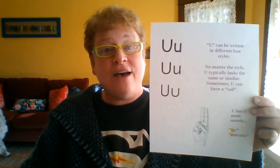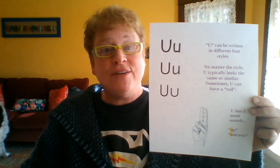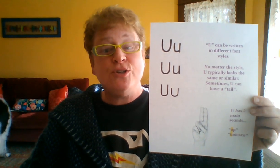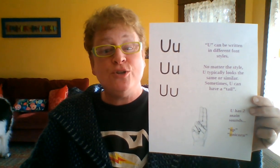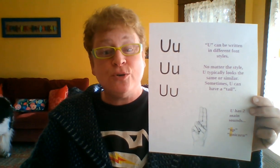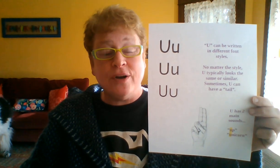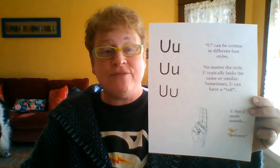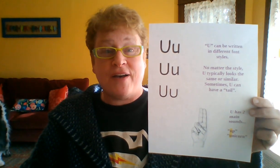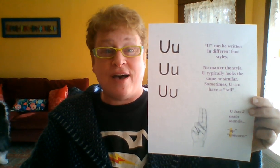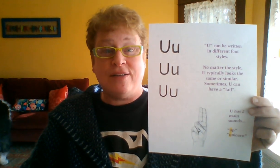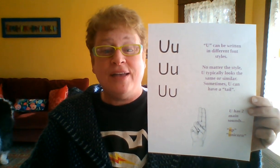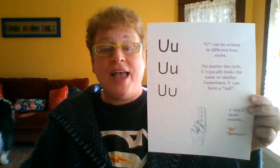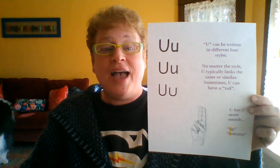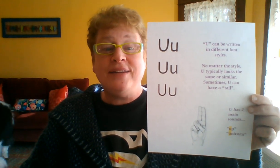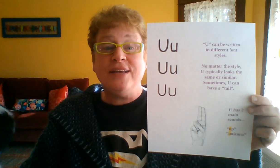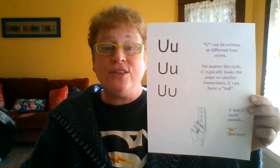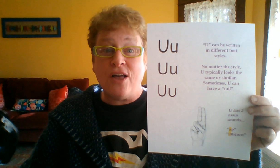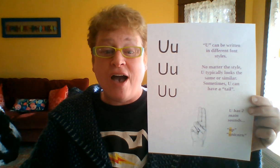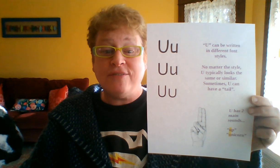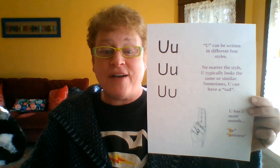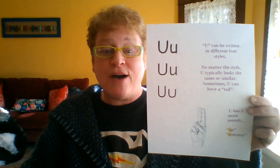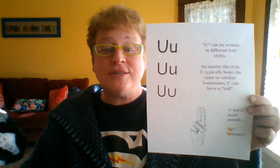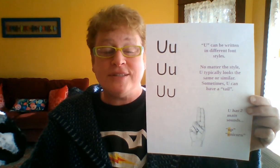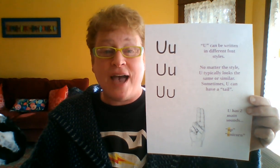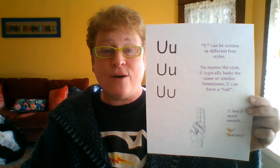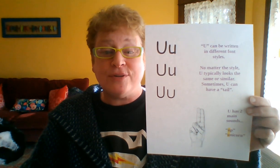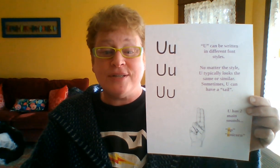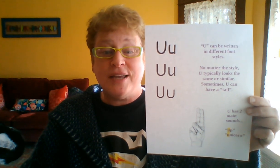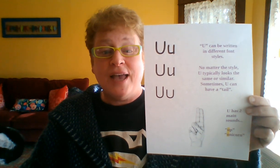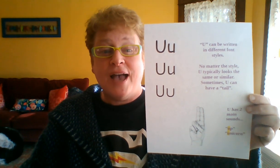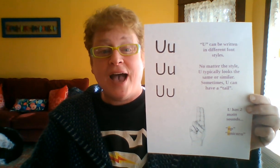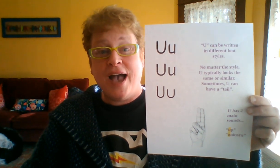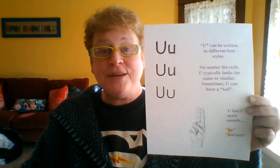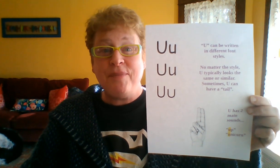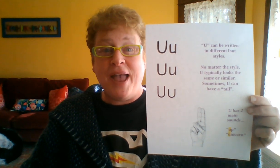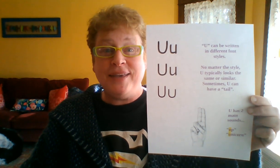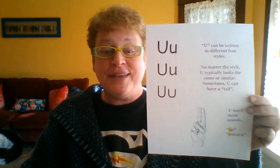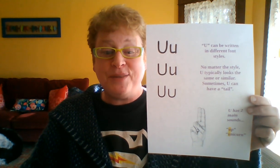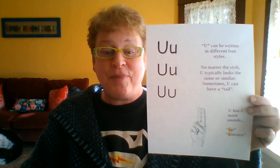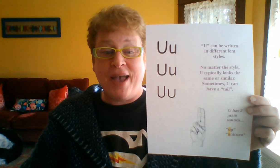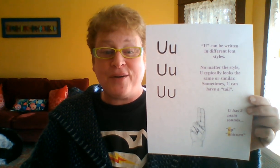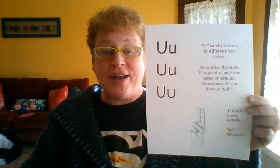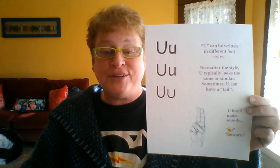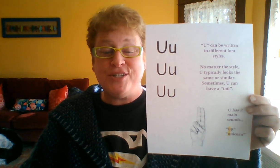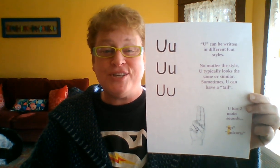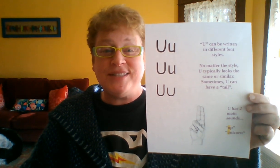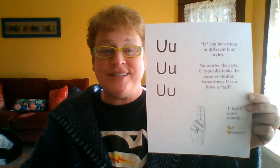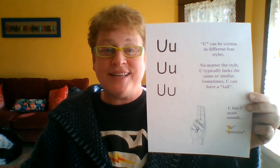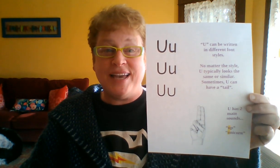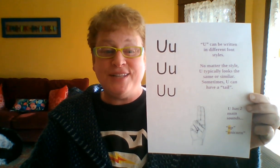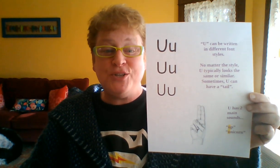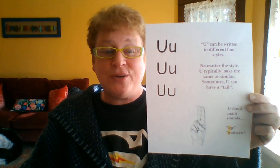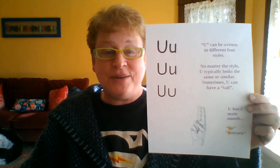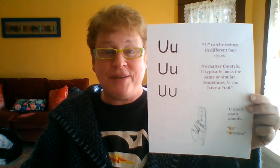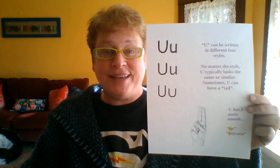a short vowel and a long vowel sound. Hi to Maggie in the background. She just decided to join me